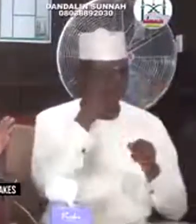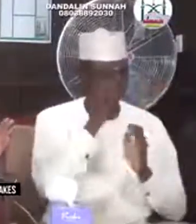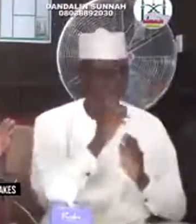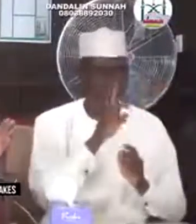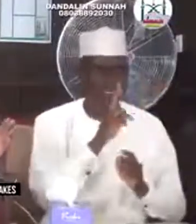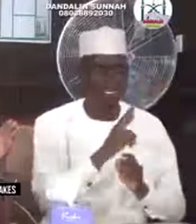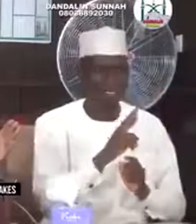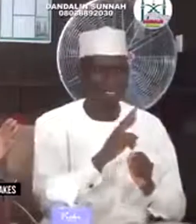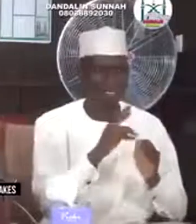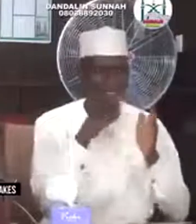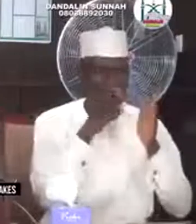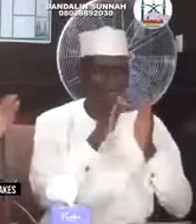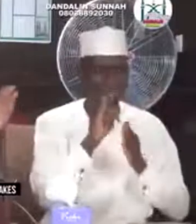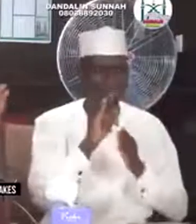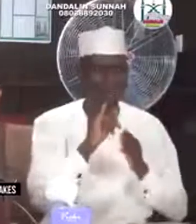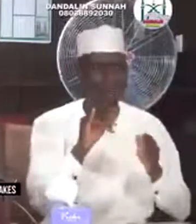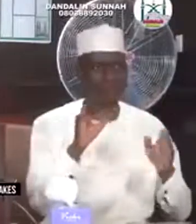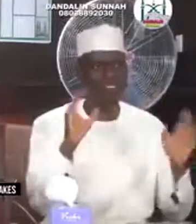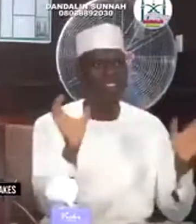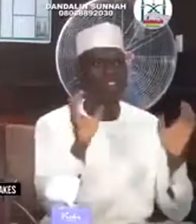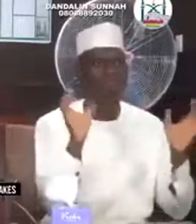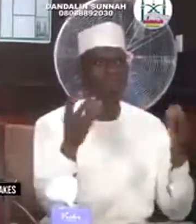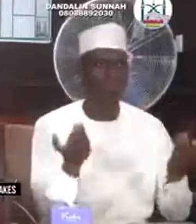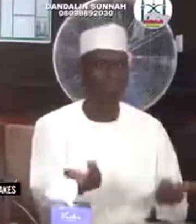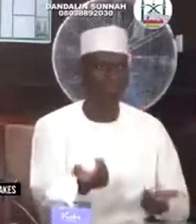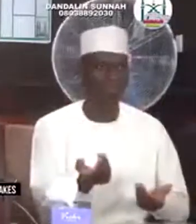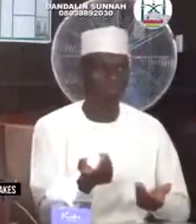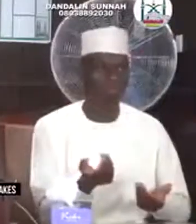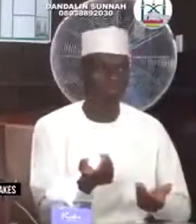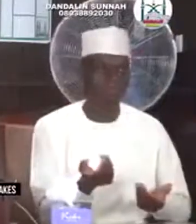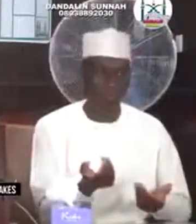That's what I mean, I don't care. There's no question for wedding ceremony.